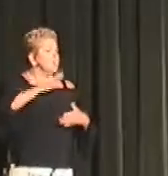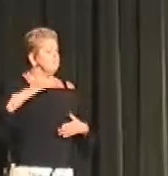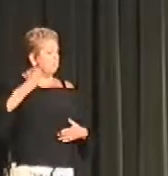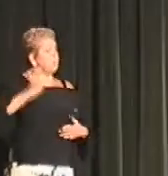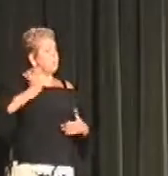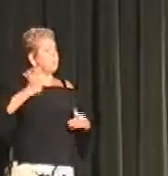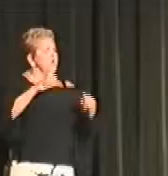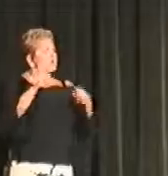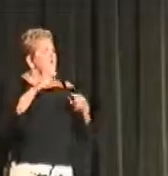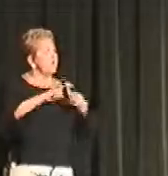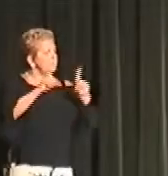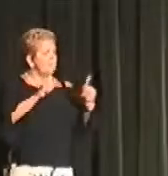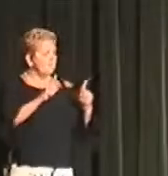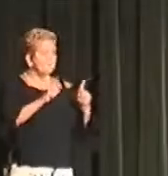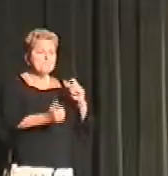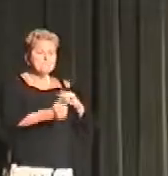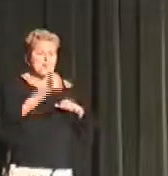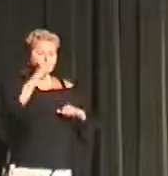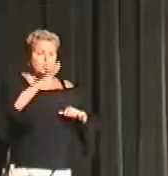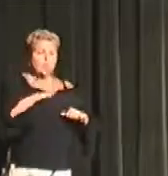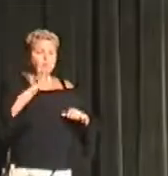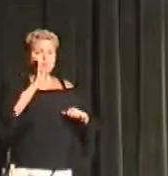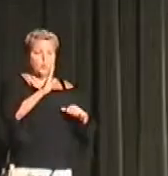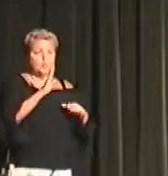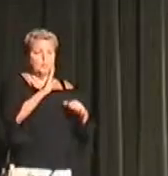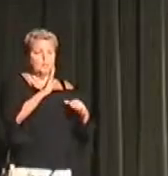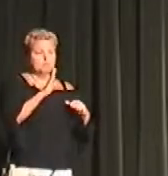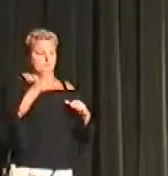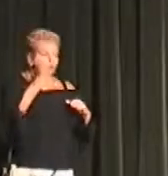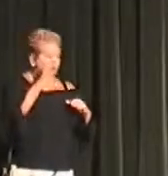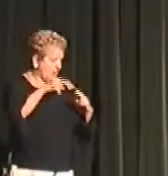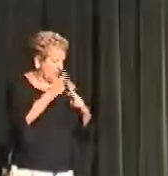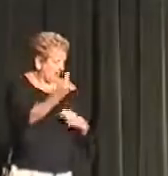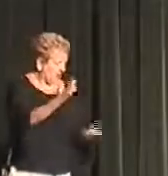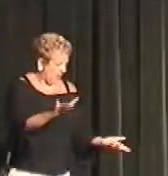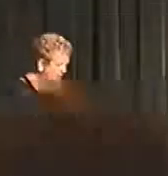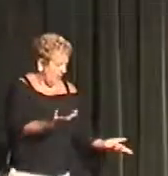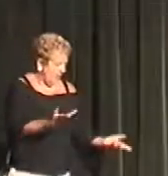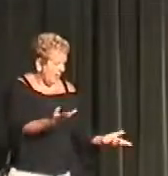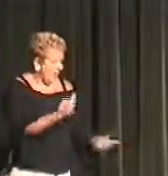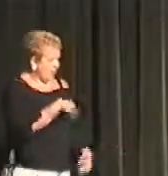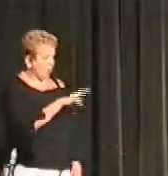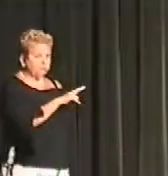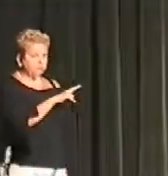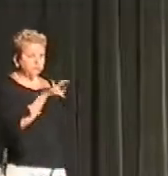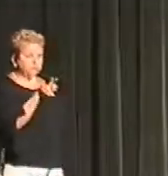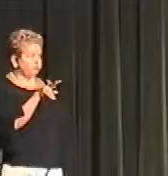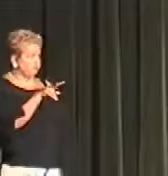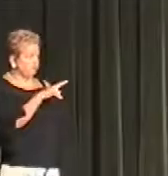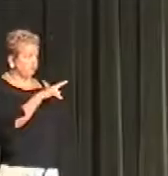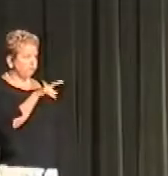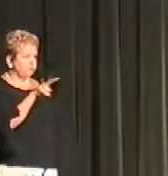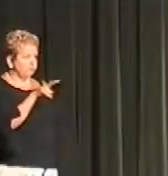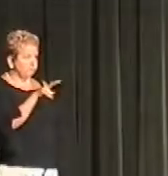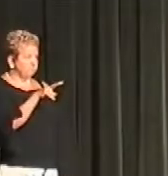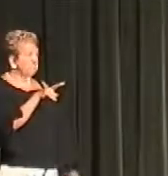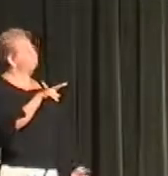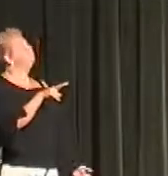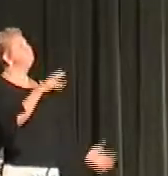of them seemed to have a breaking point for one of those experiences. And I looked at those two different groups of people, and I decided immediately which one I wanted to be like. And I spent